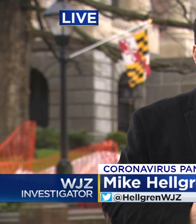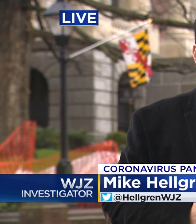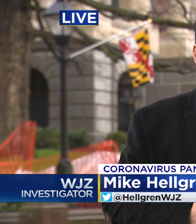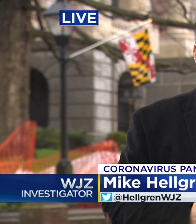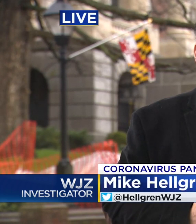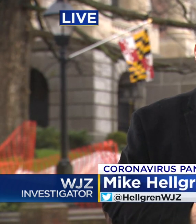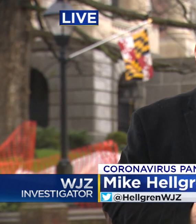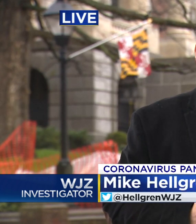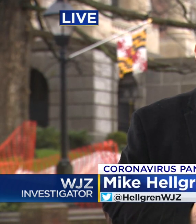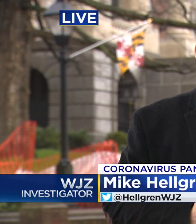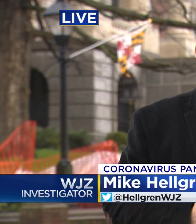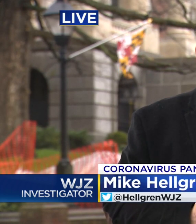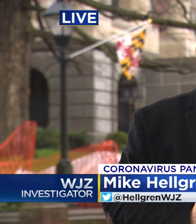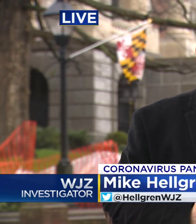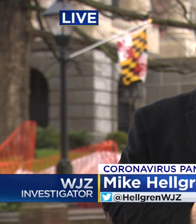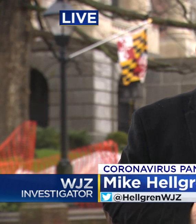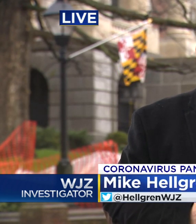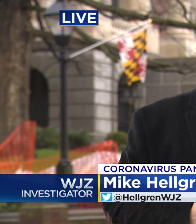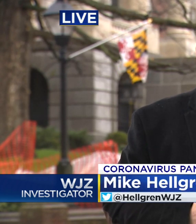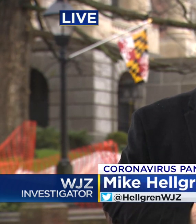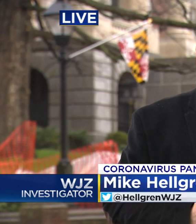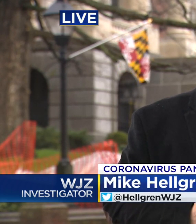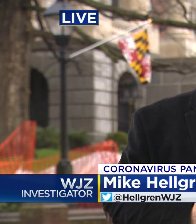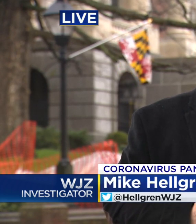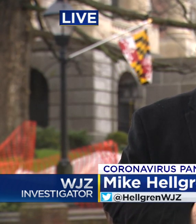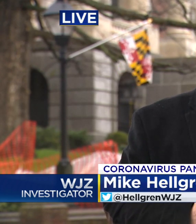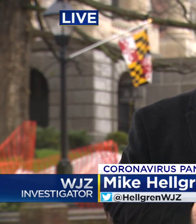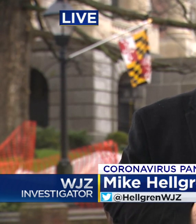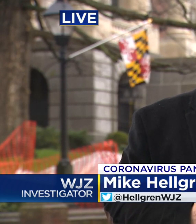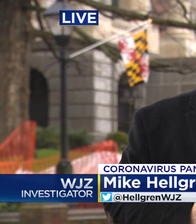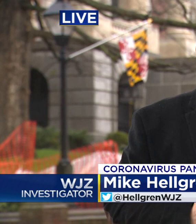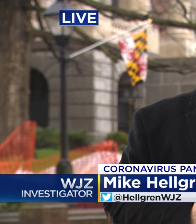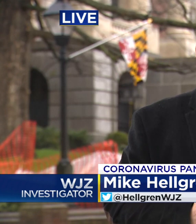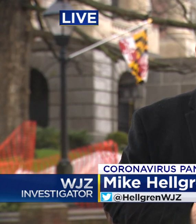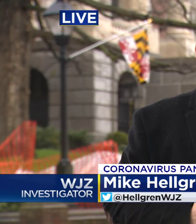cases, we learned that 17 people have recovered since this